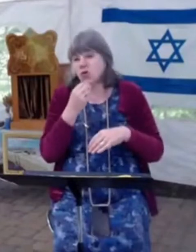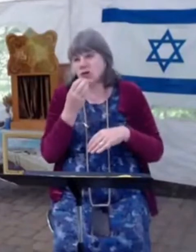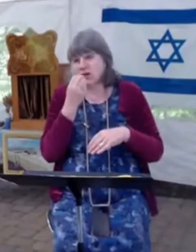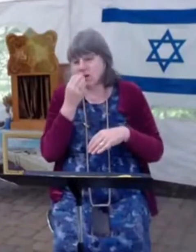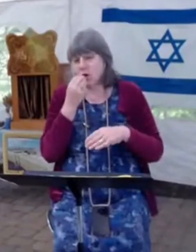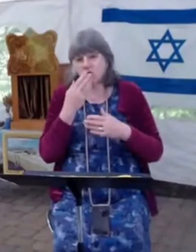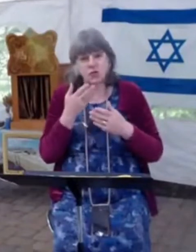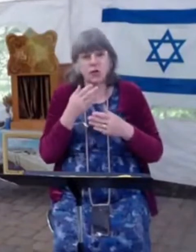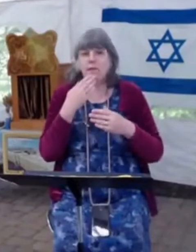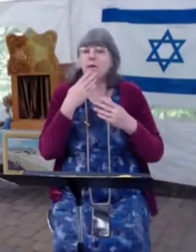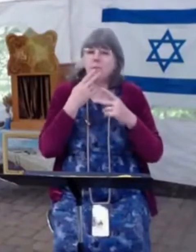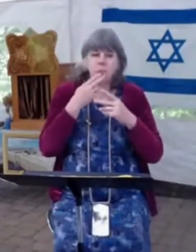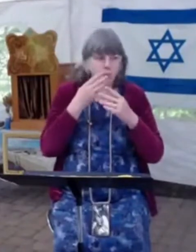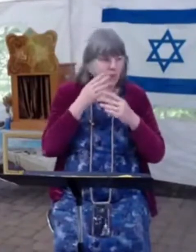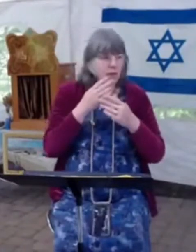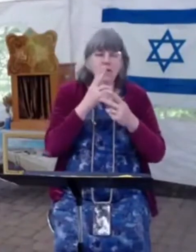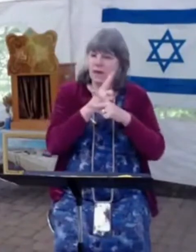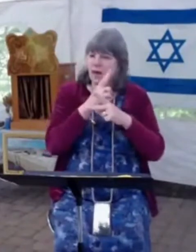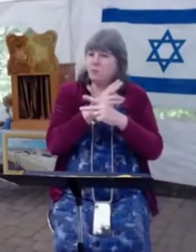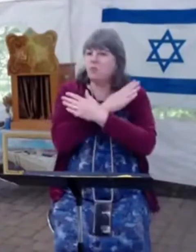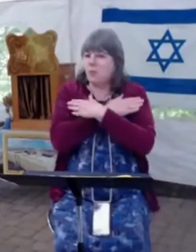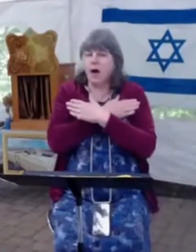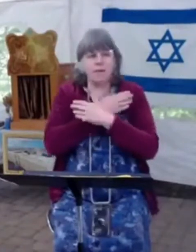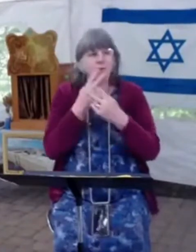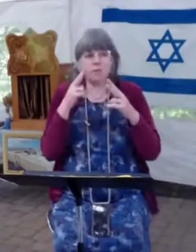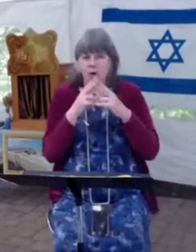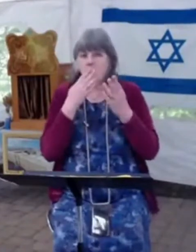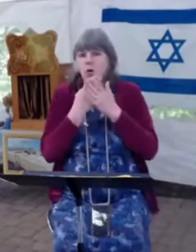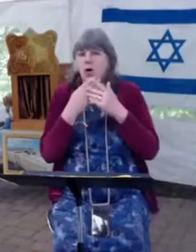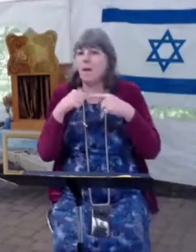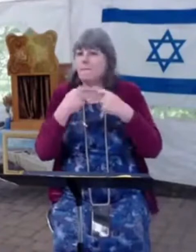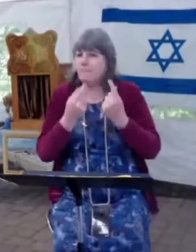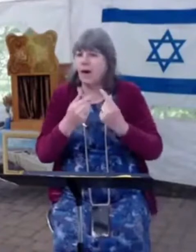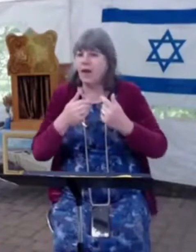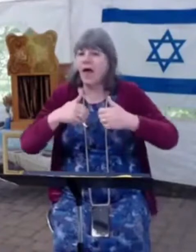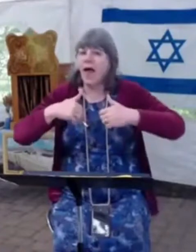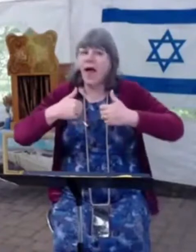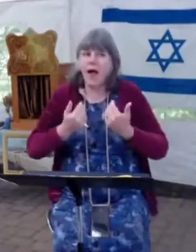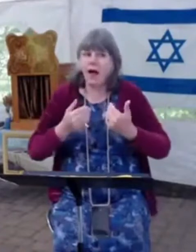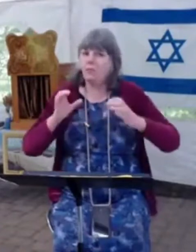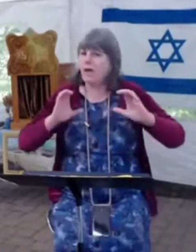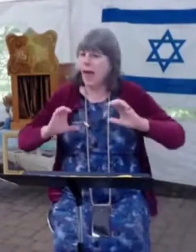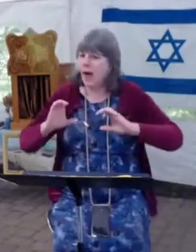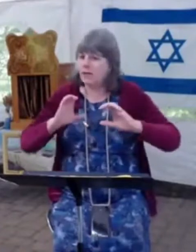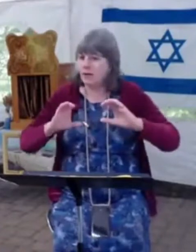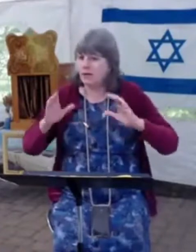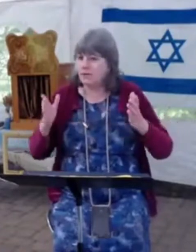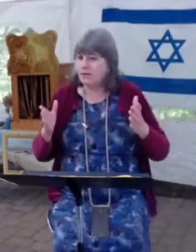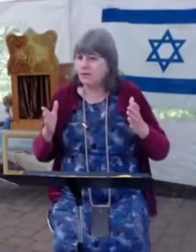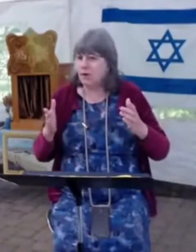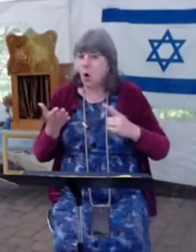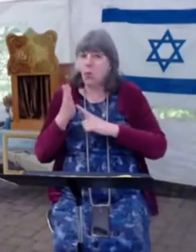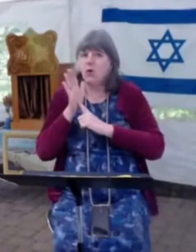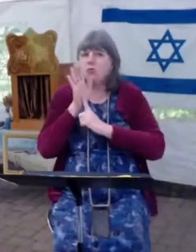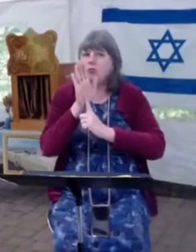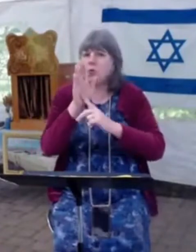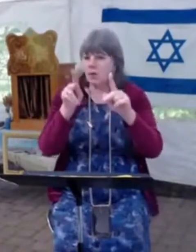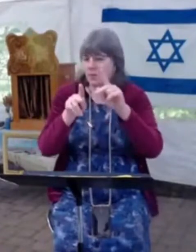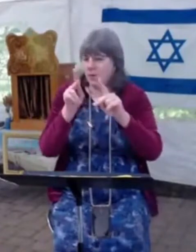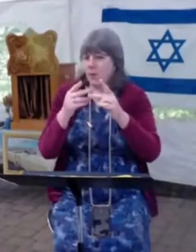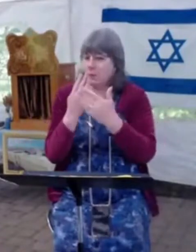We need to ask these questions. I believe that one day we will be the citizens of the wonderful kingdom of God on